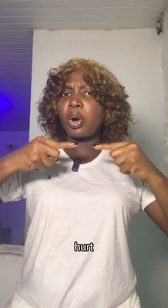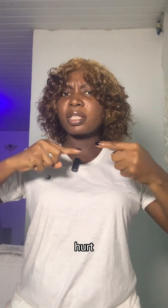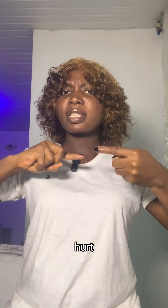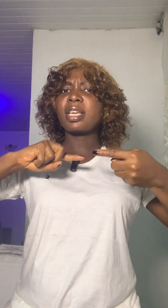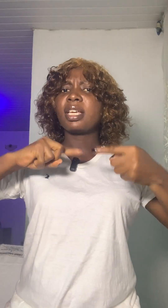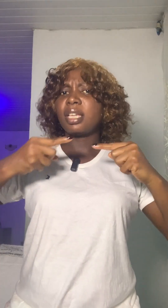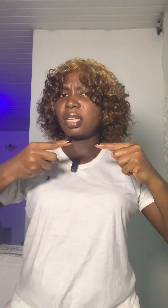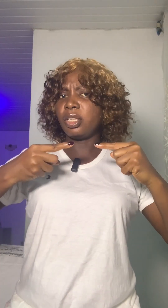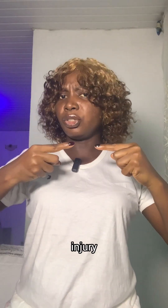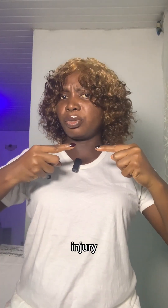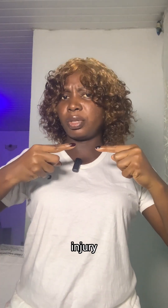hurt, injury,